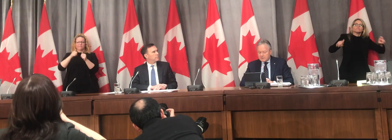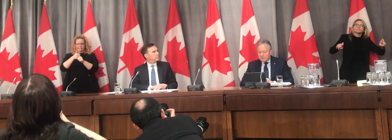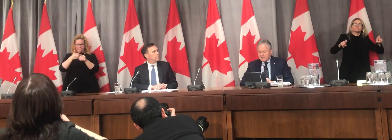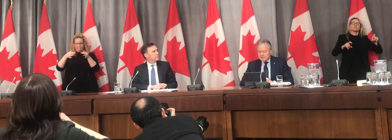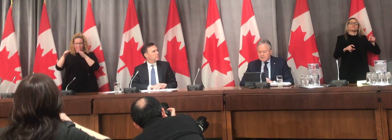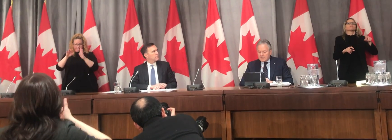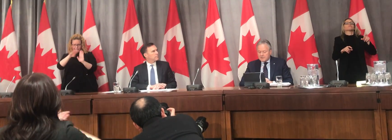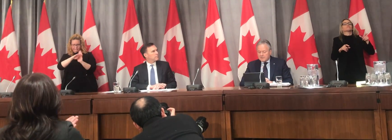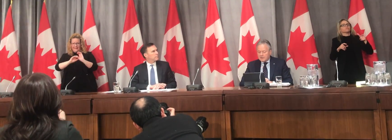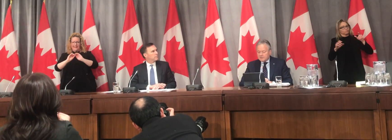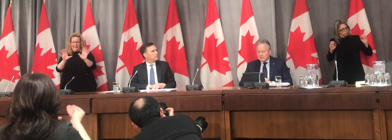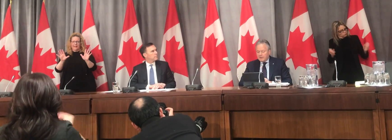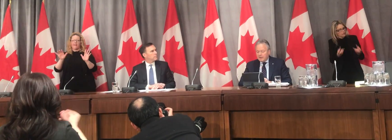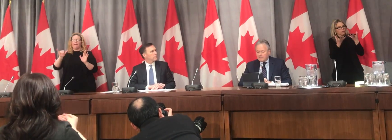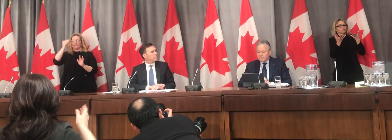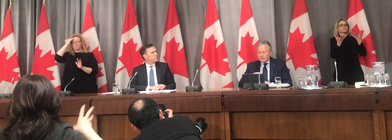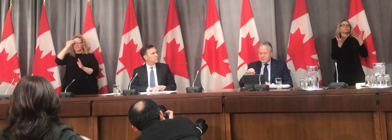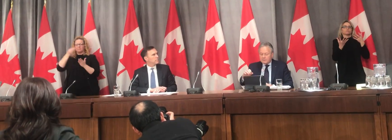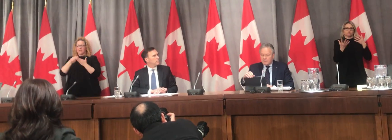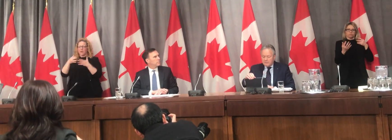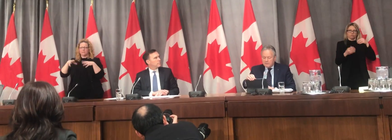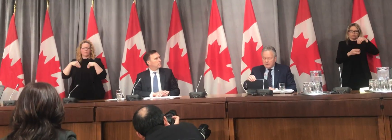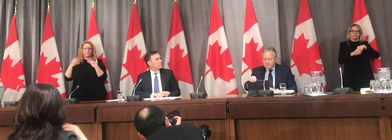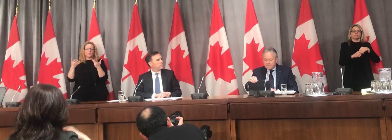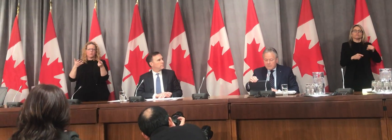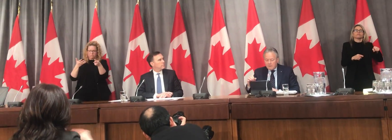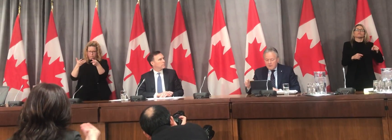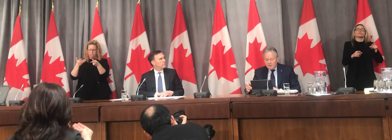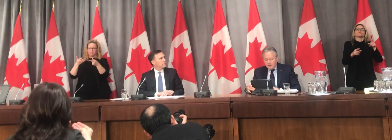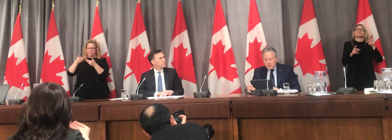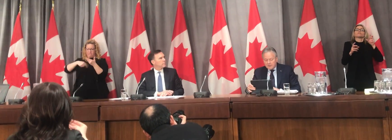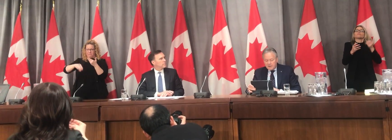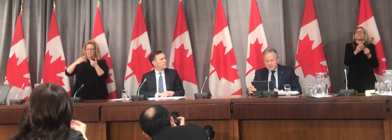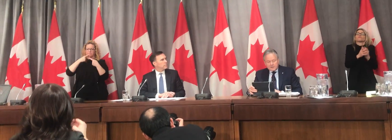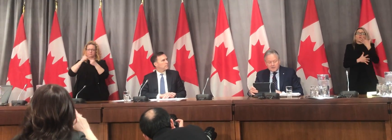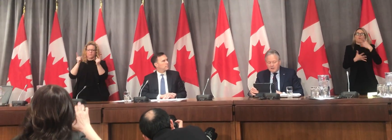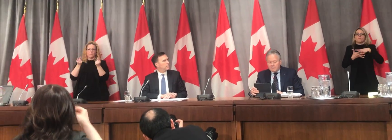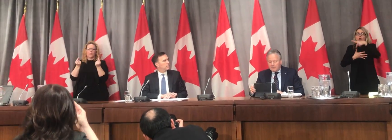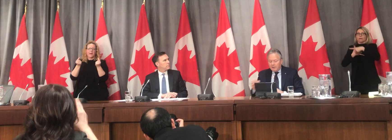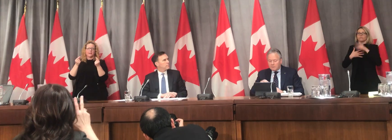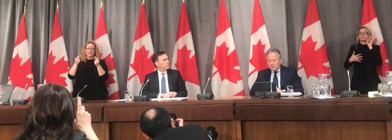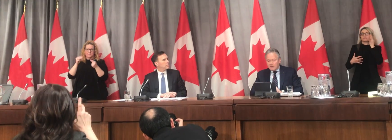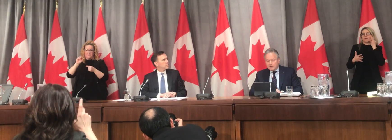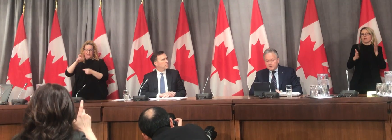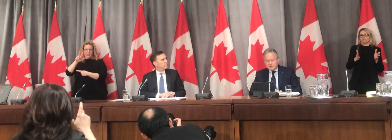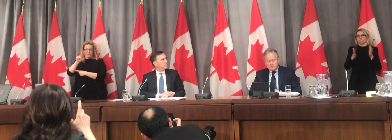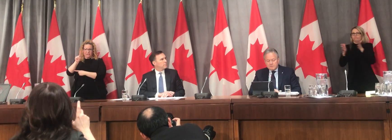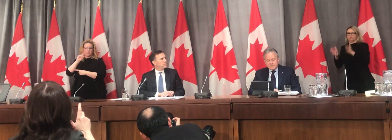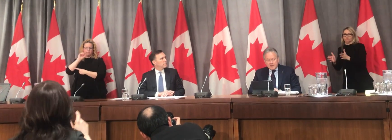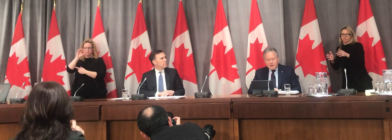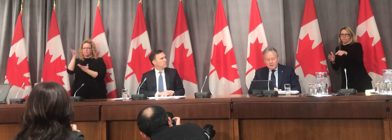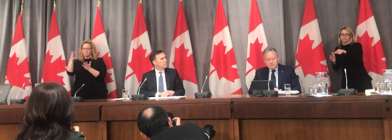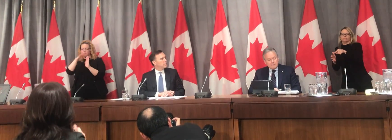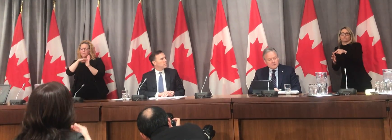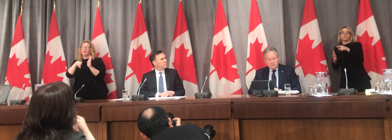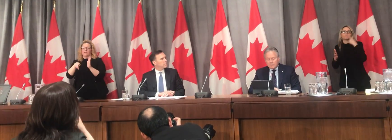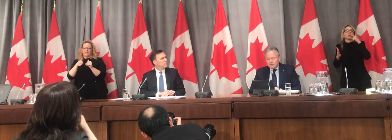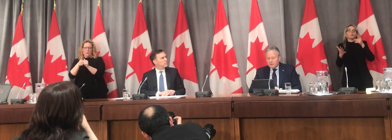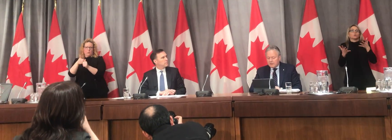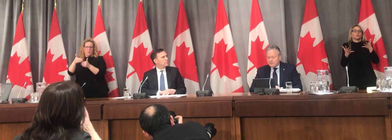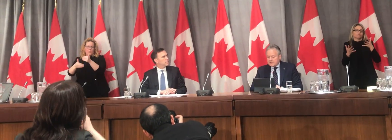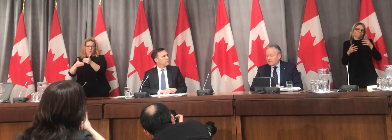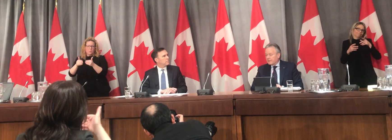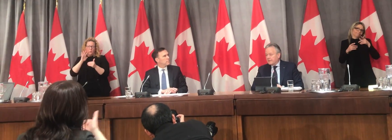purchase facility that starts next Monday, March the 23rd. In the days to come, the bank will launch its new standing